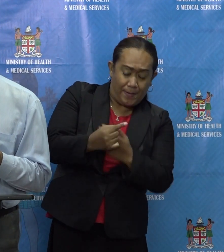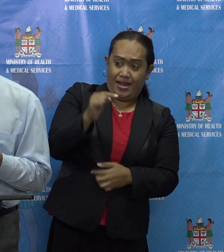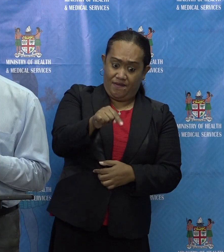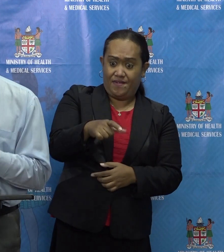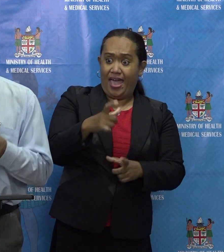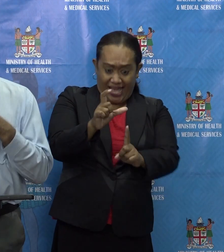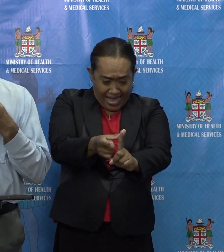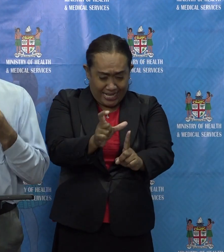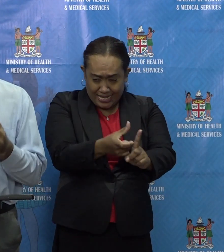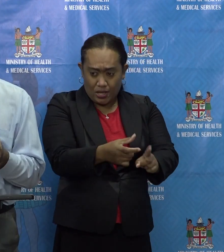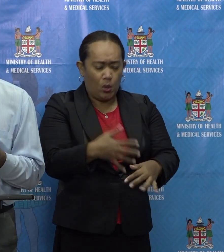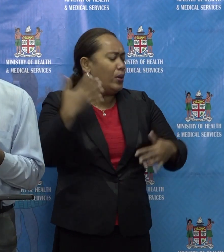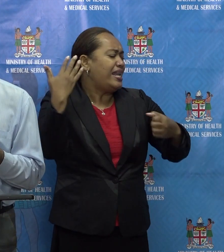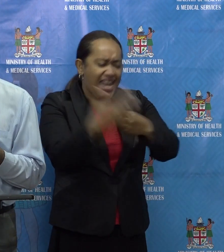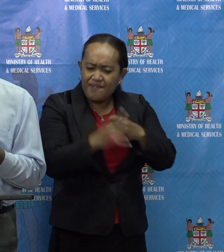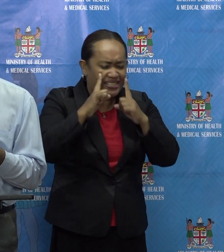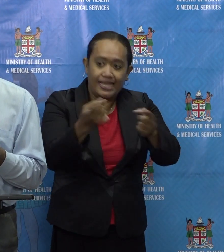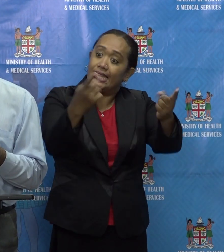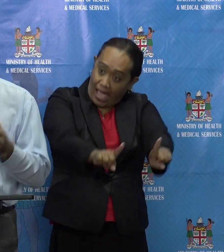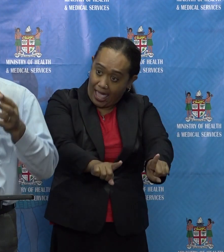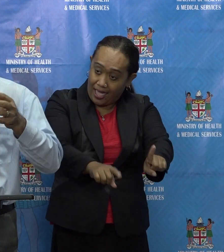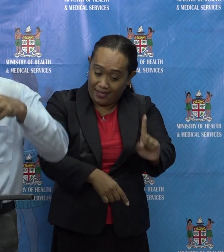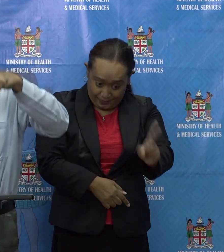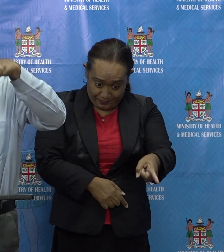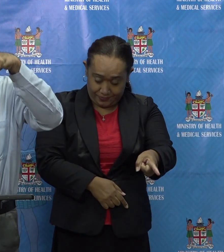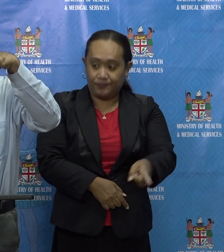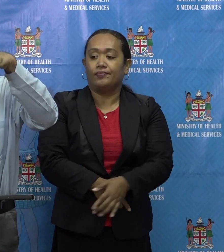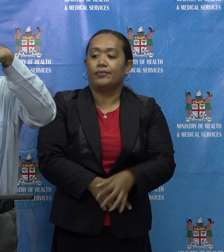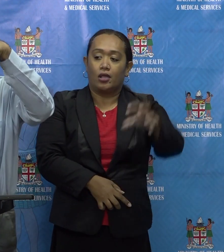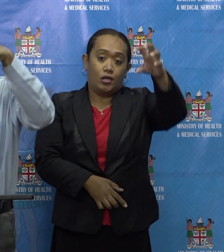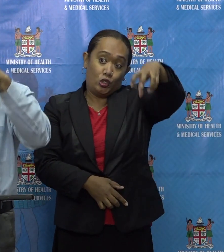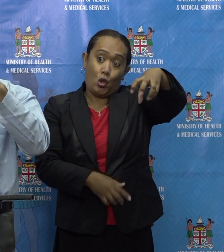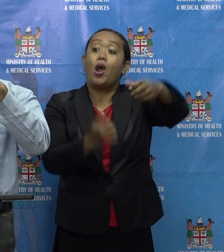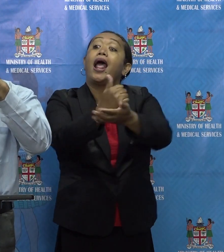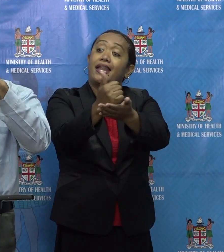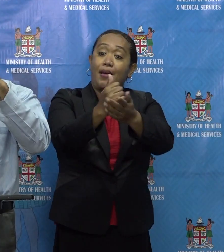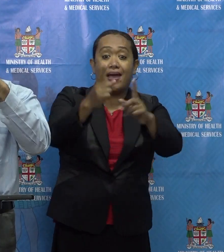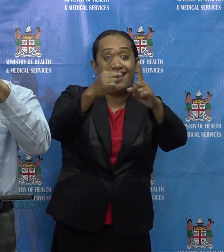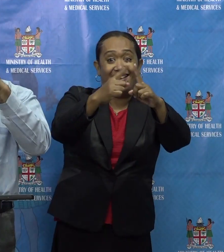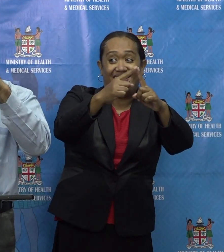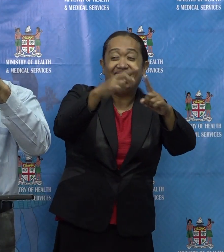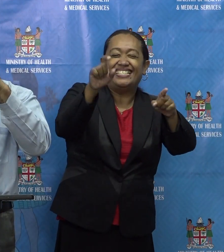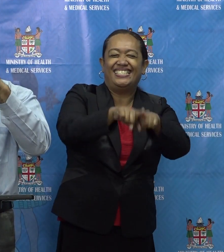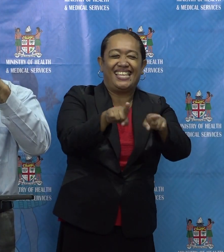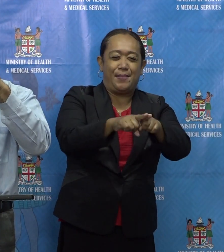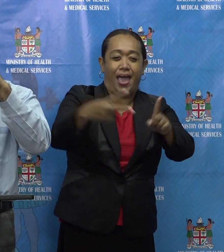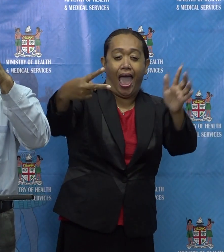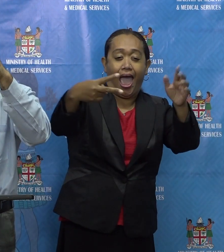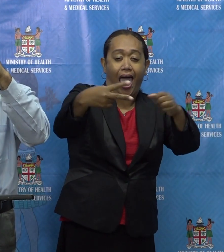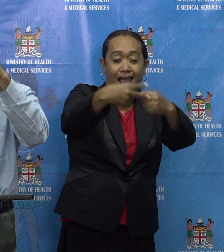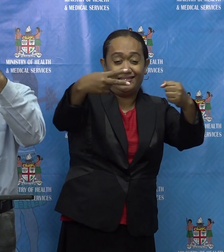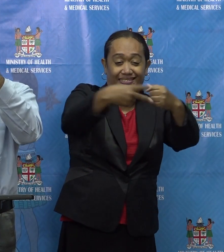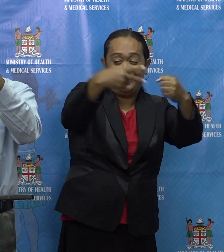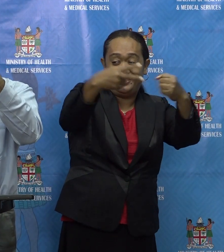cases, you hardly see anybody die. Said. So the number that die is like the tip of the iceberg.